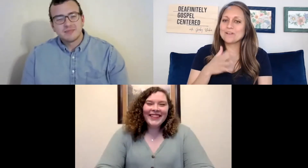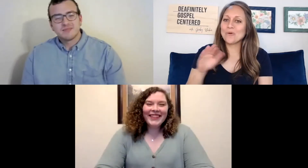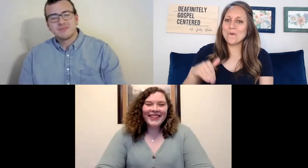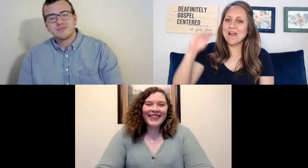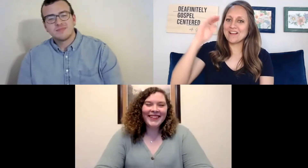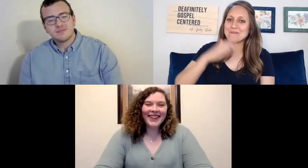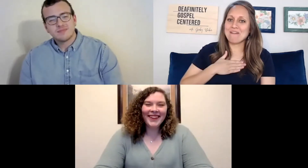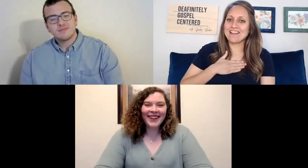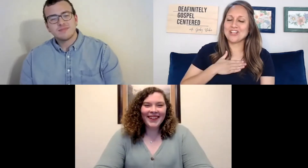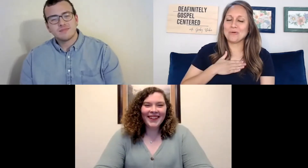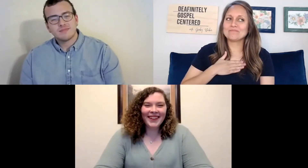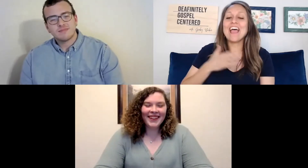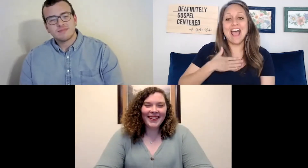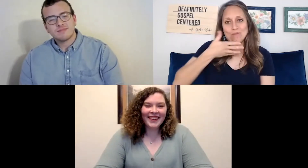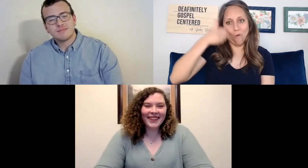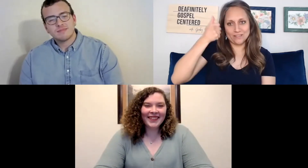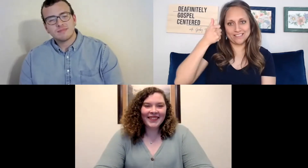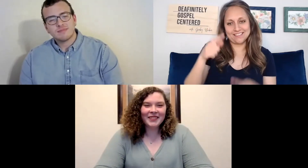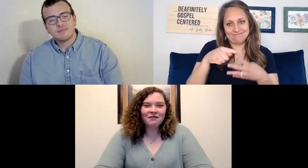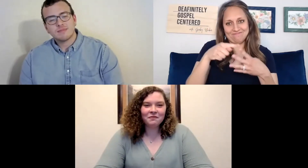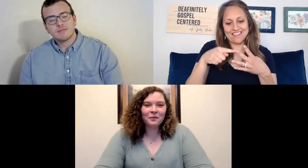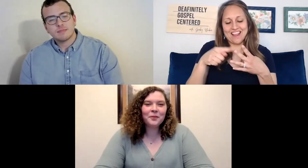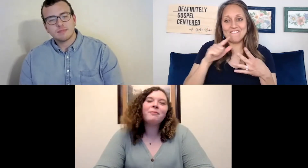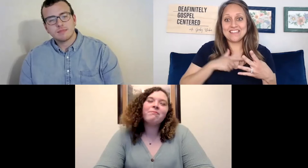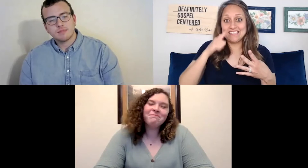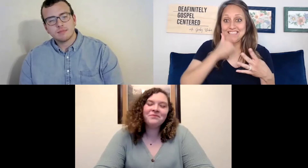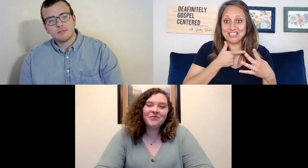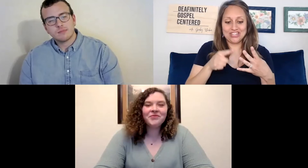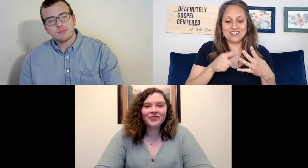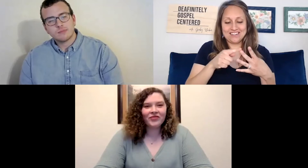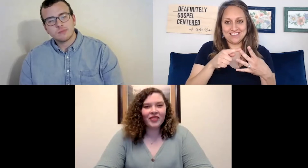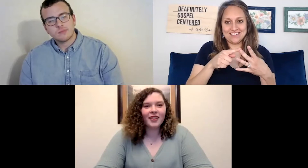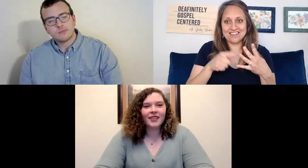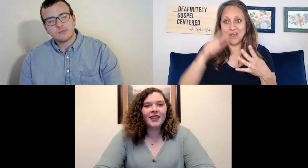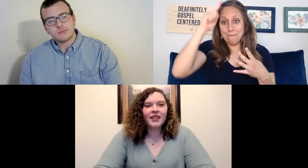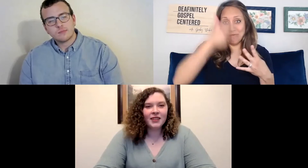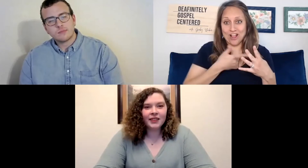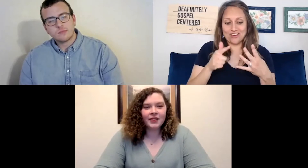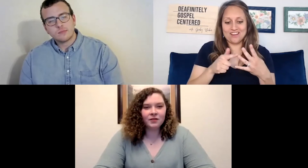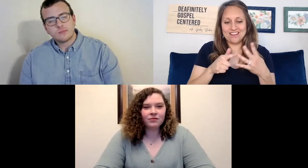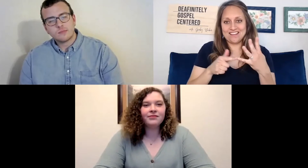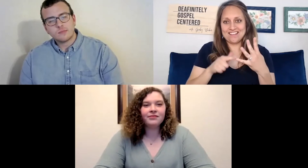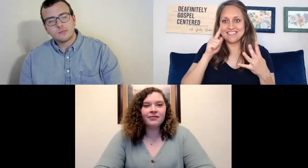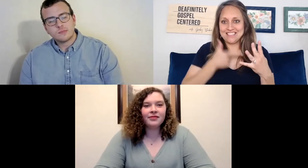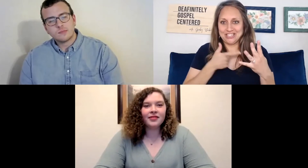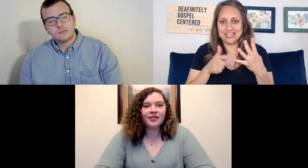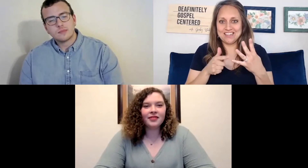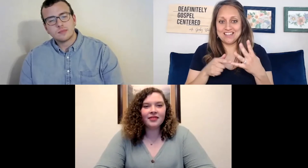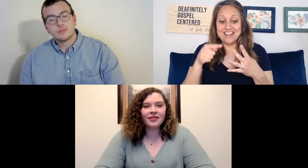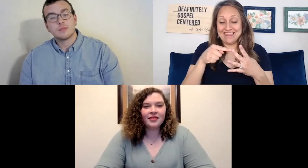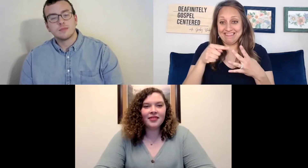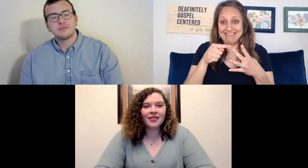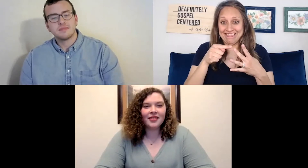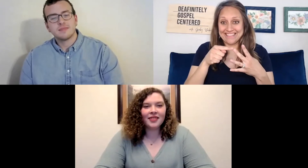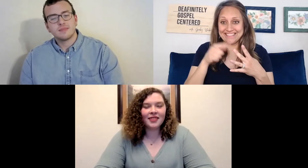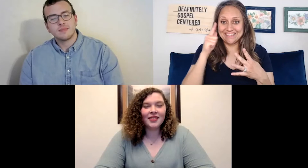That's funny. So growing up for me, I am the oldest, and then my sister's the second oldest, and then